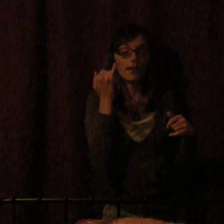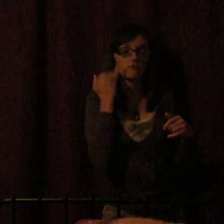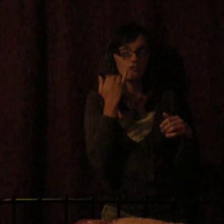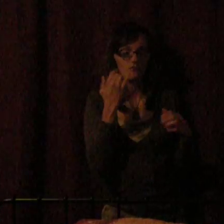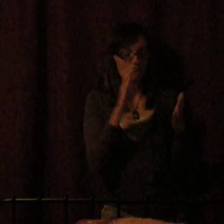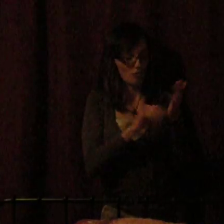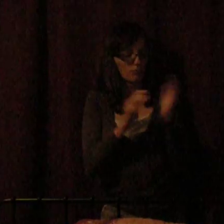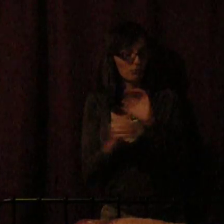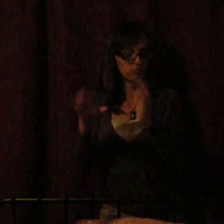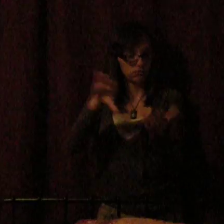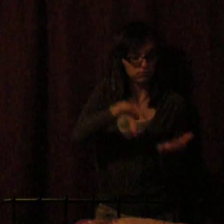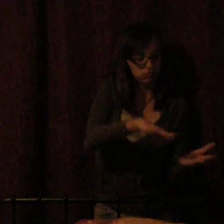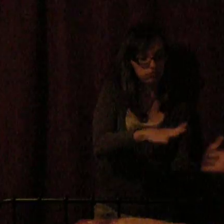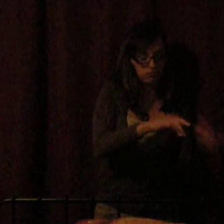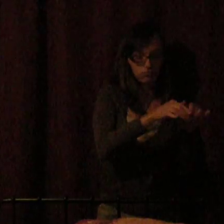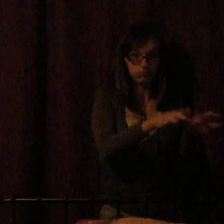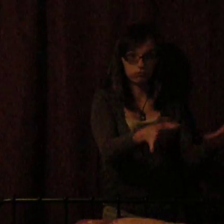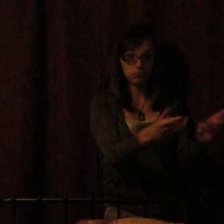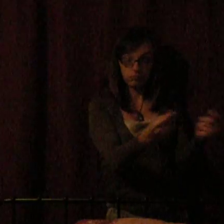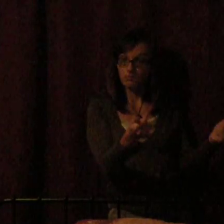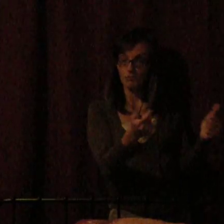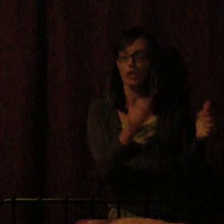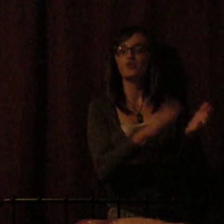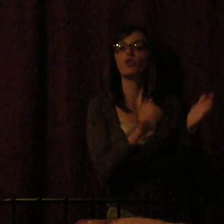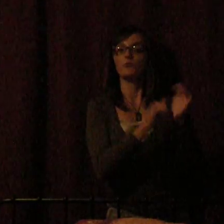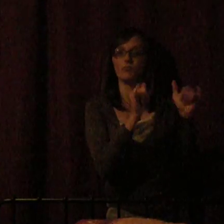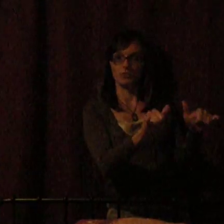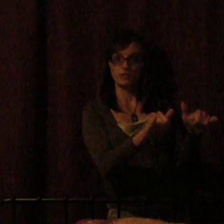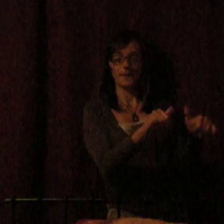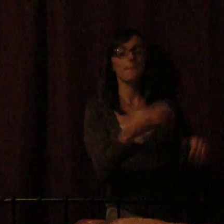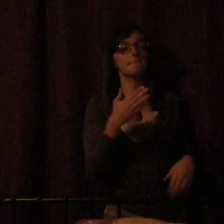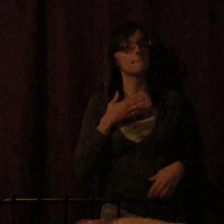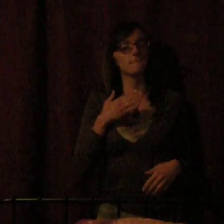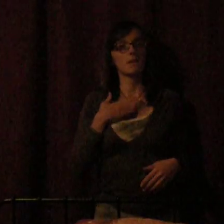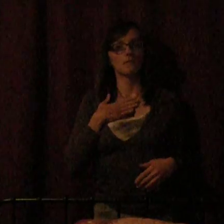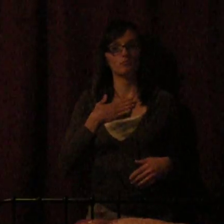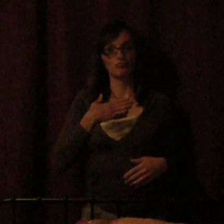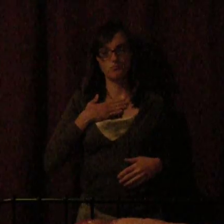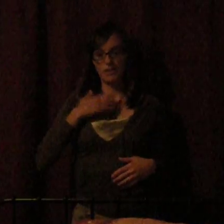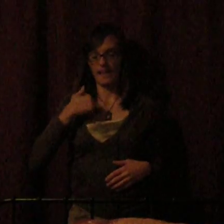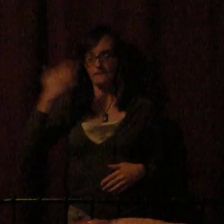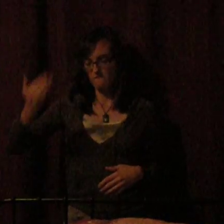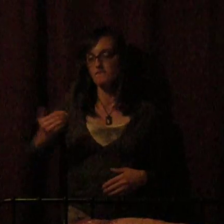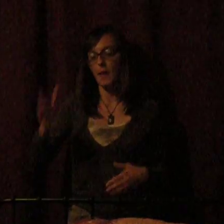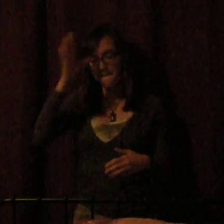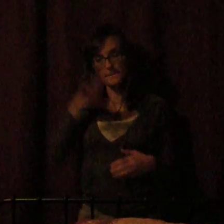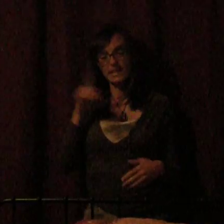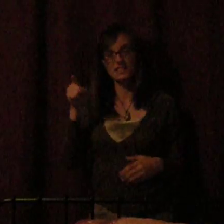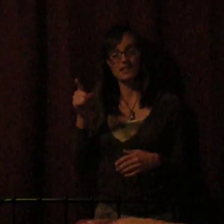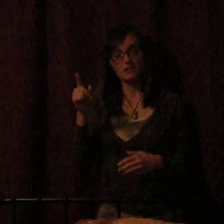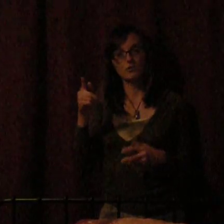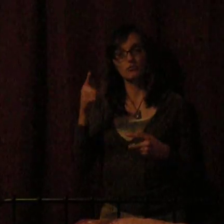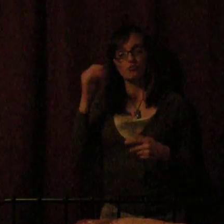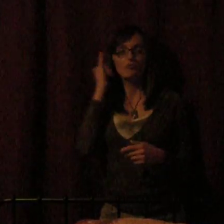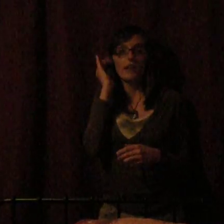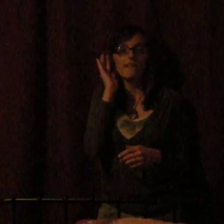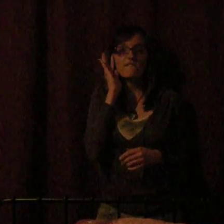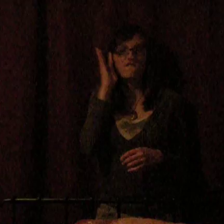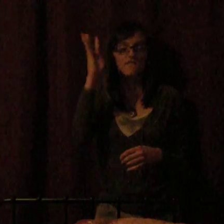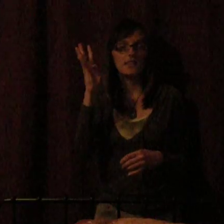the soap that has iron in it, so that you can suck up the soap with a magnet. How did he do it, Bill? Could we